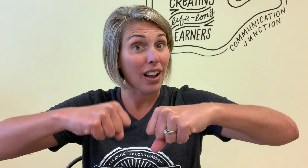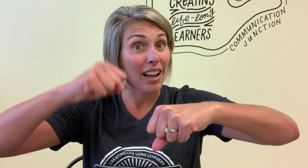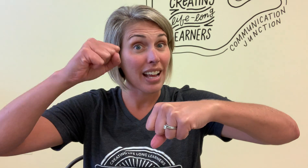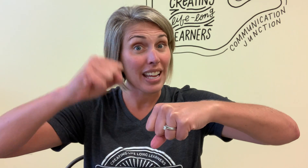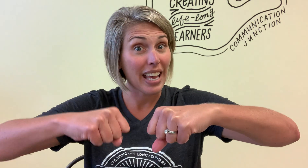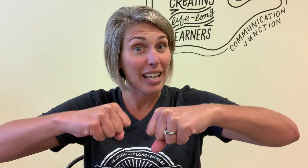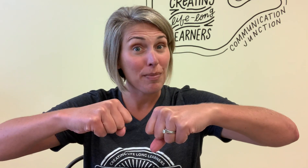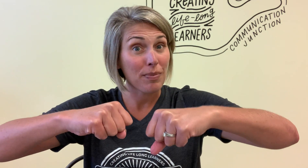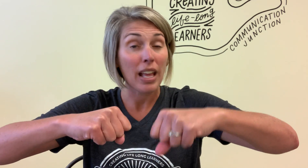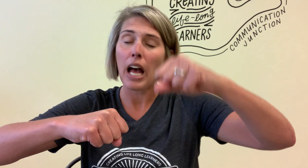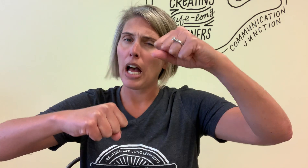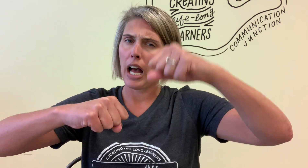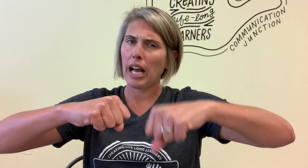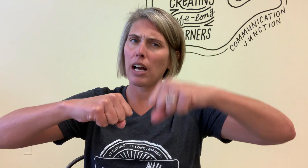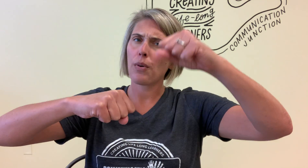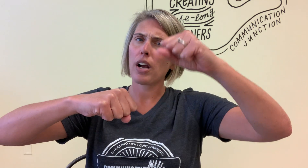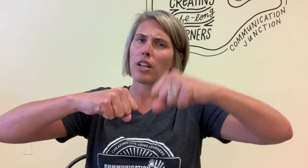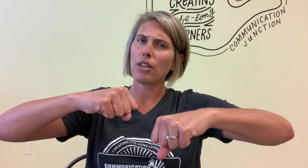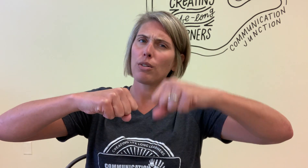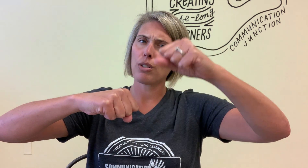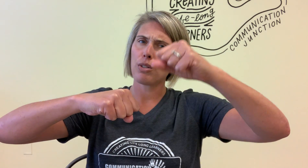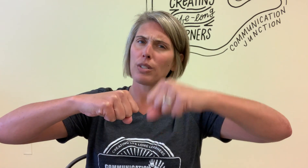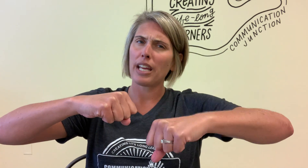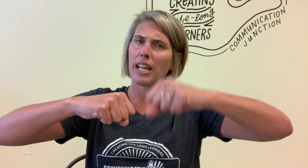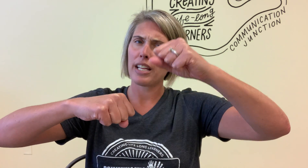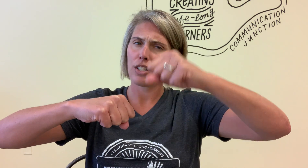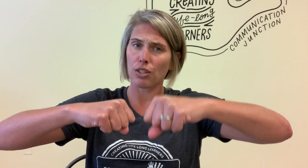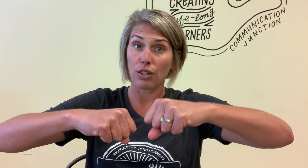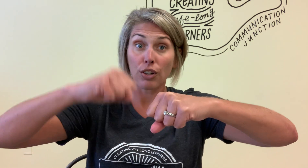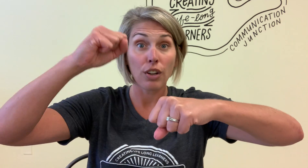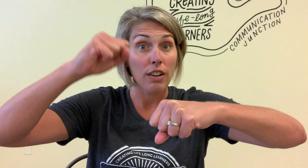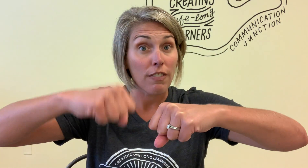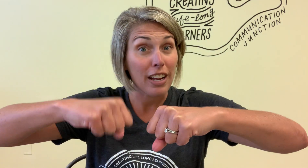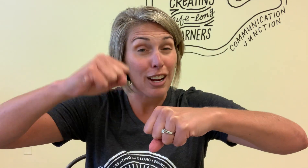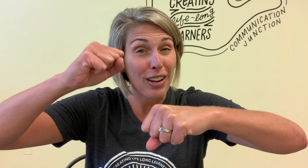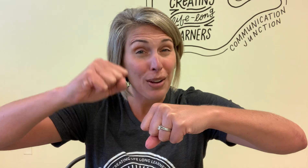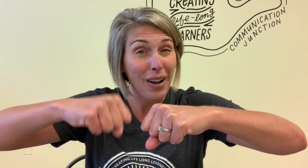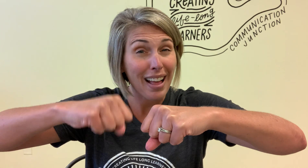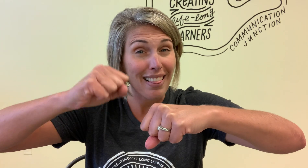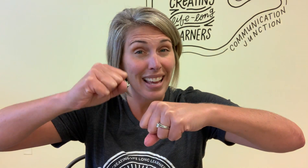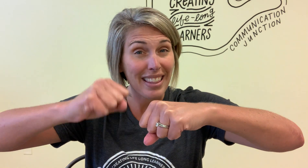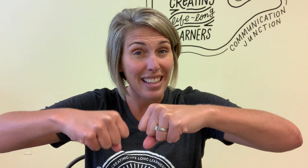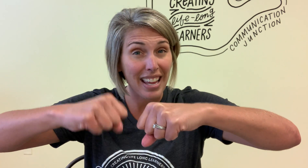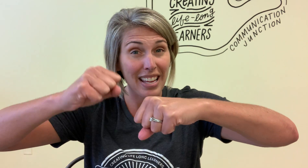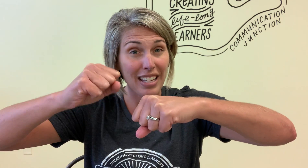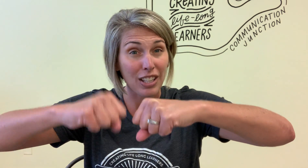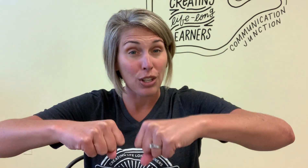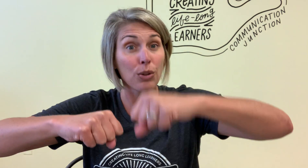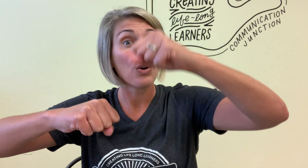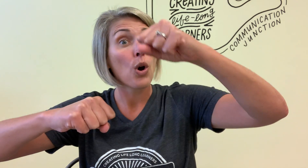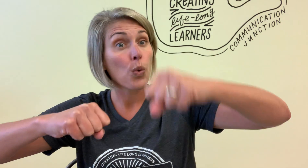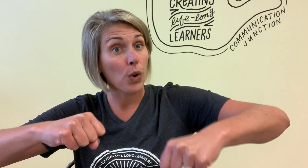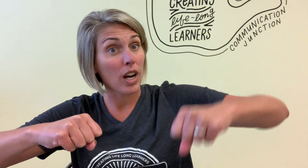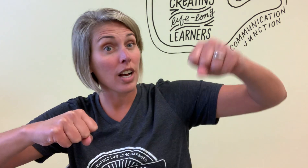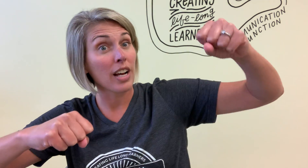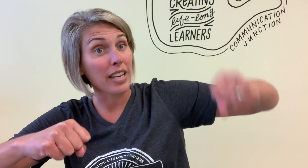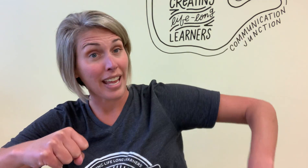I am. How are you today, sir? Very well, I thank you. Run